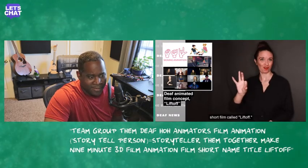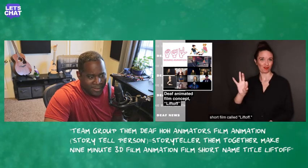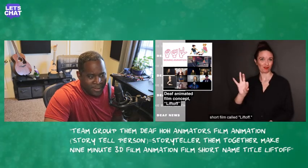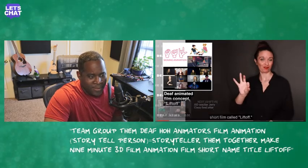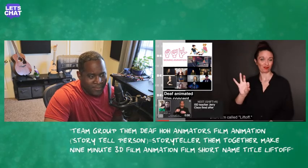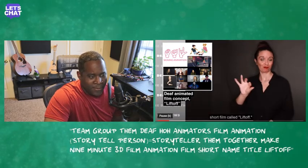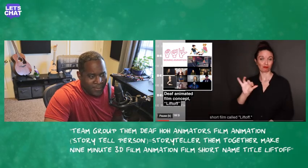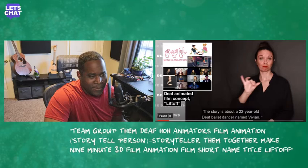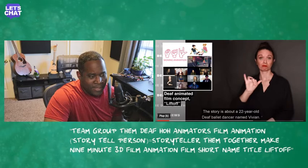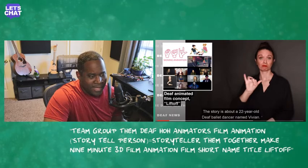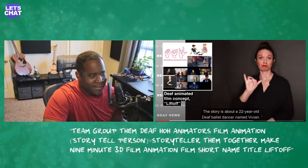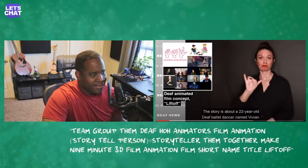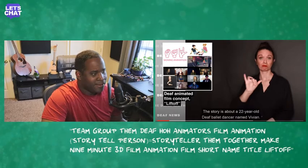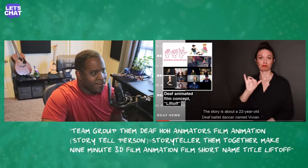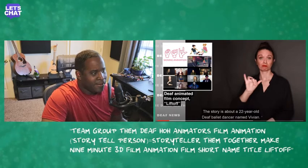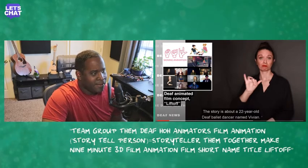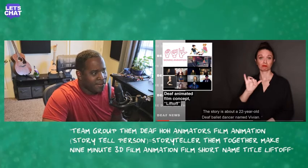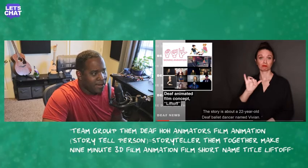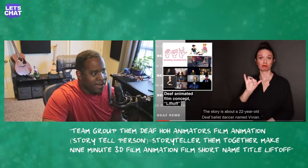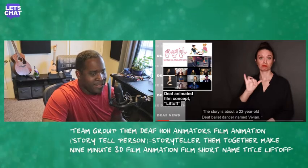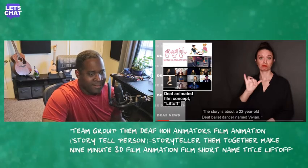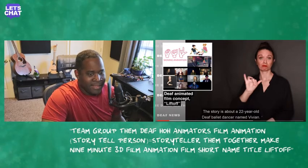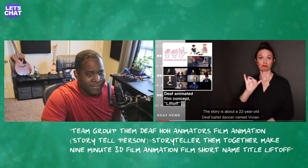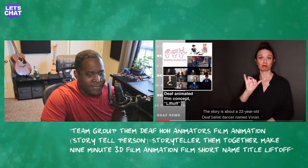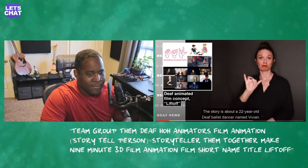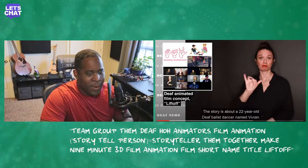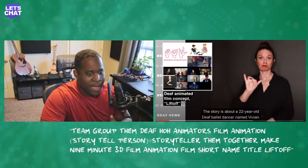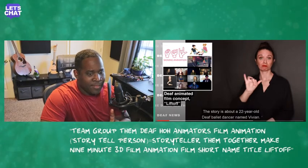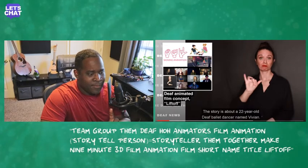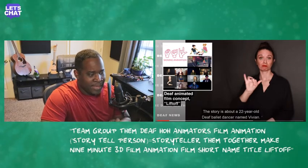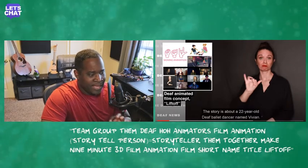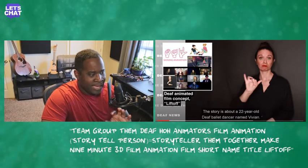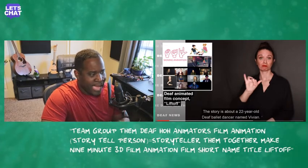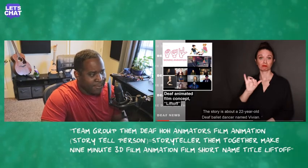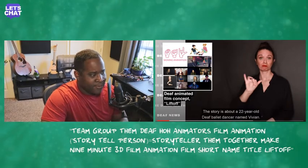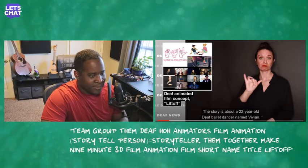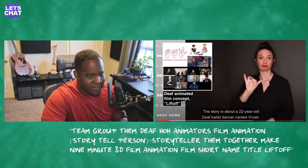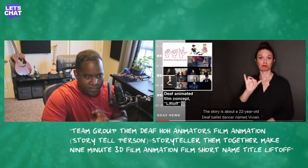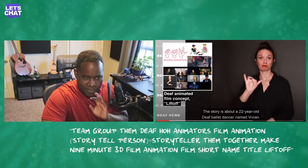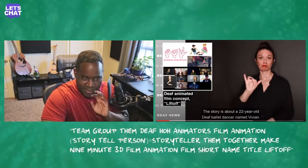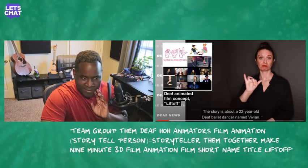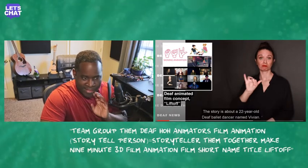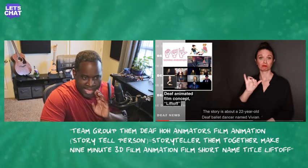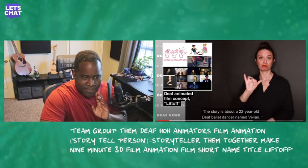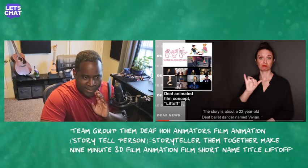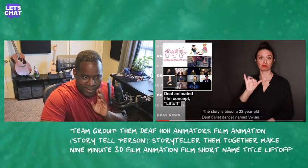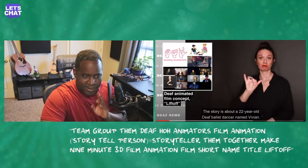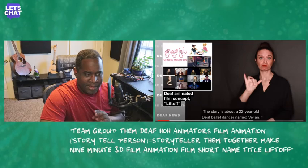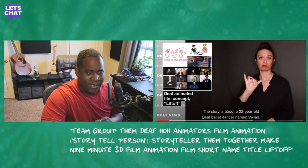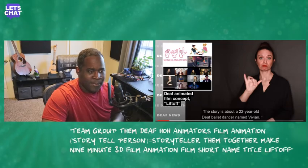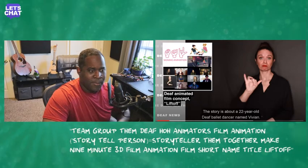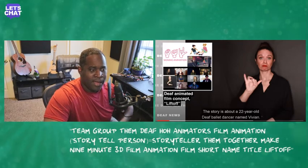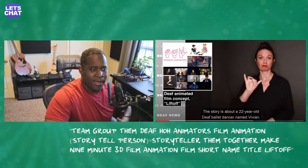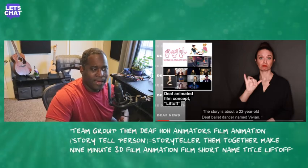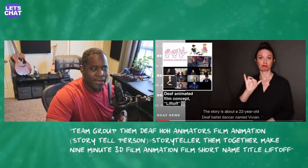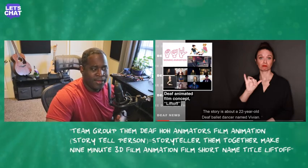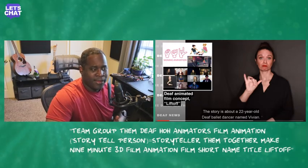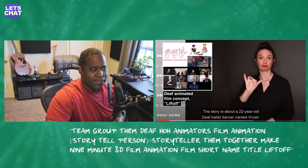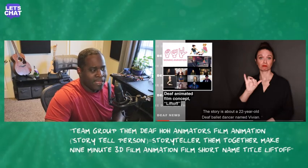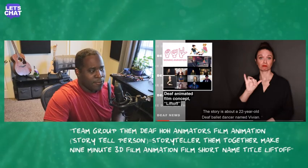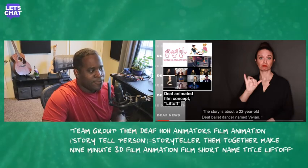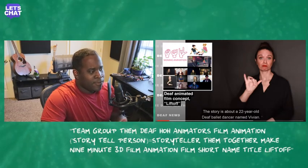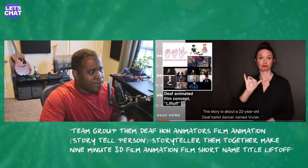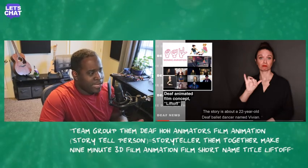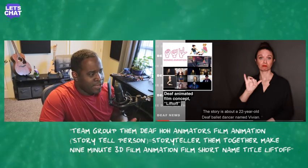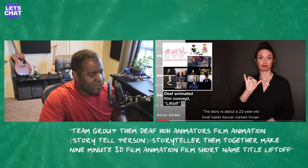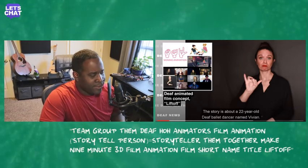LIFTOFF. So, like I said, different from how it's being captioned, because the captioned is